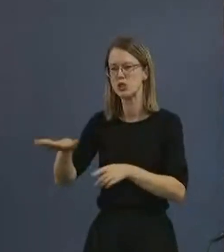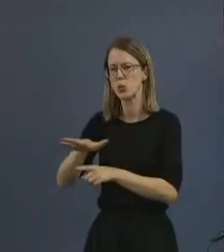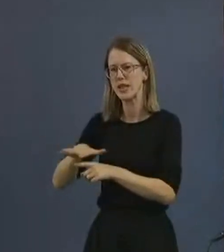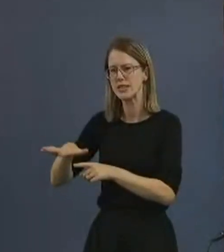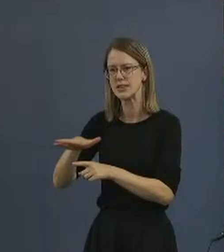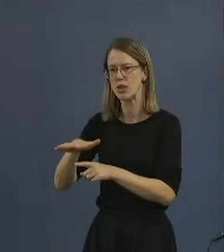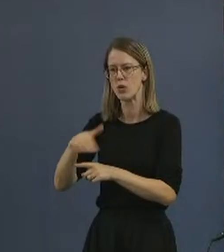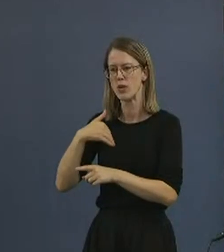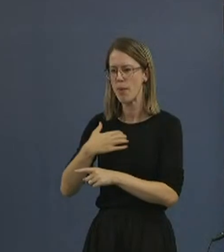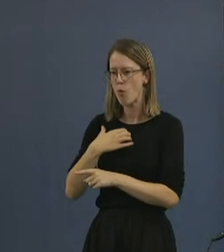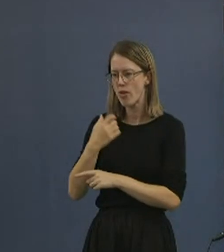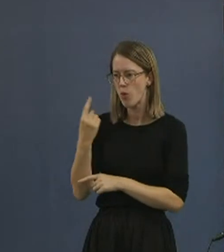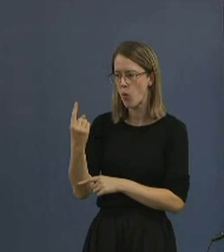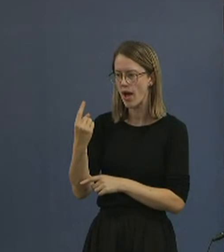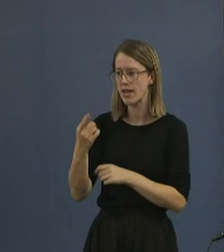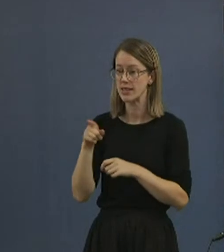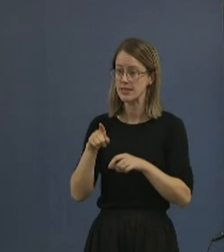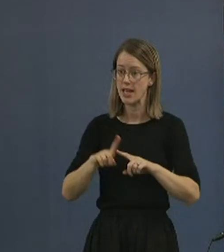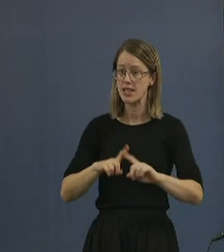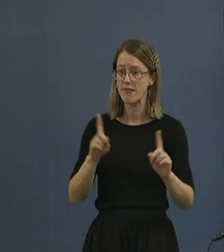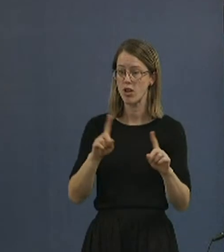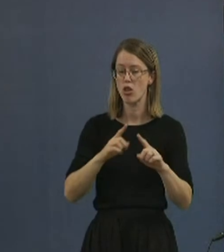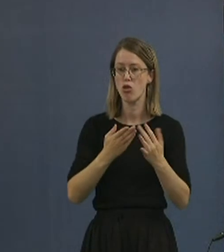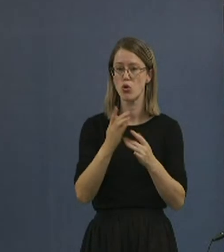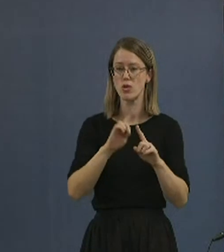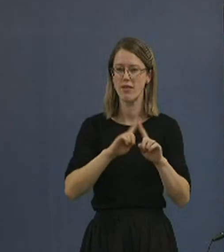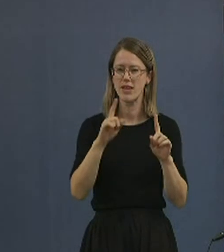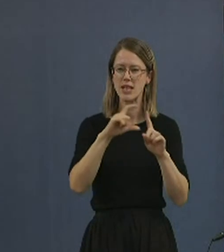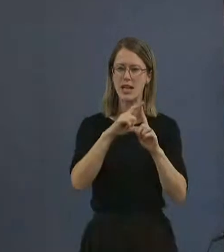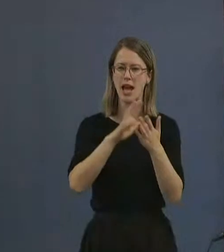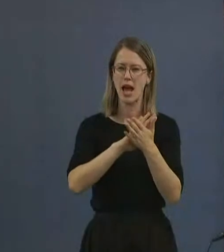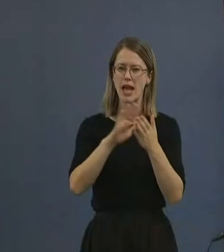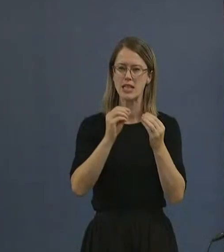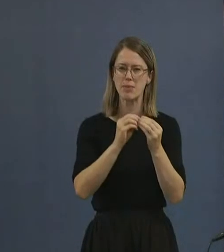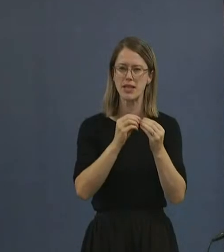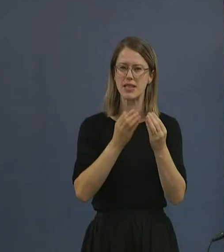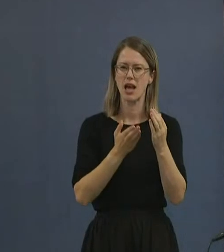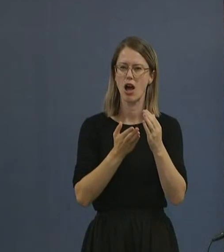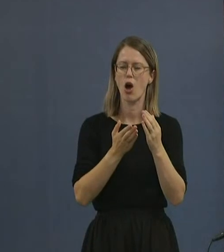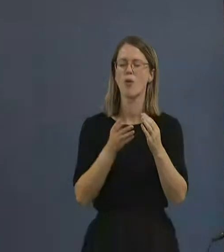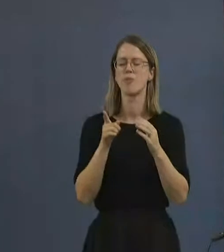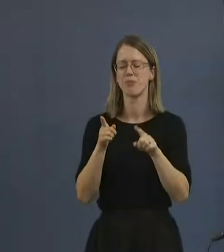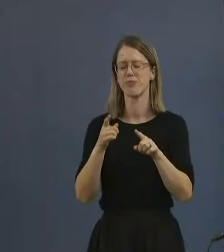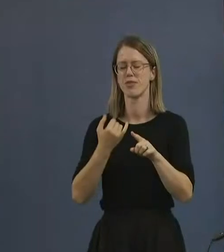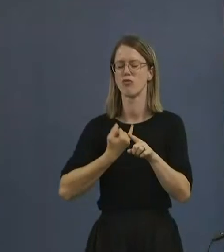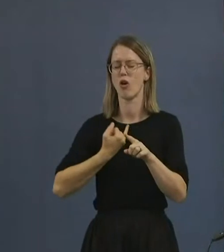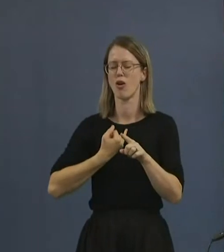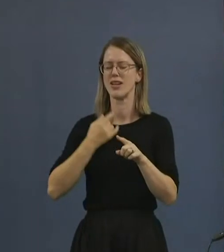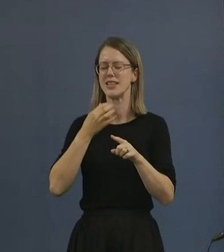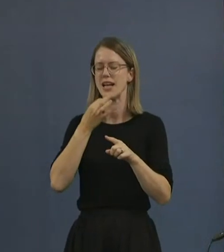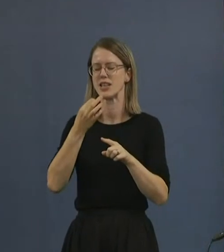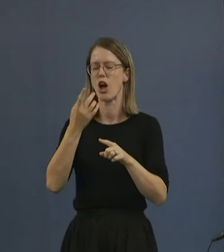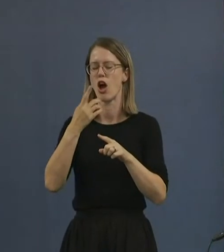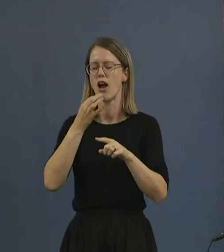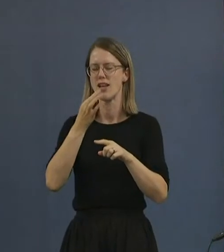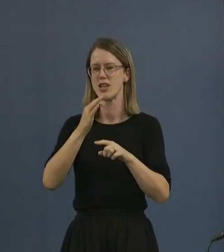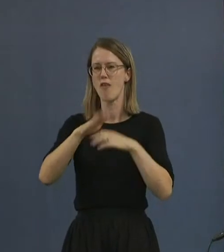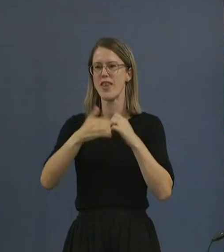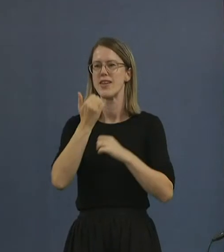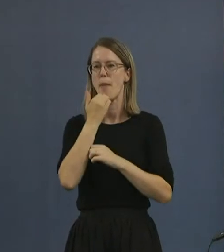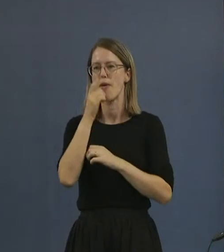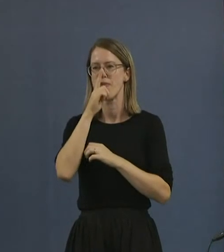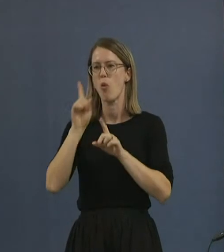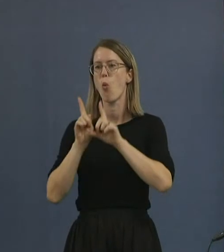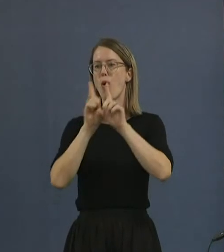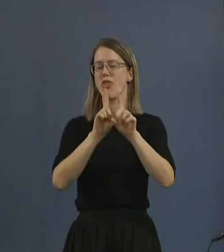some clarification on that? Is that different across different DHBs under RED? Do you know like the